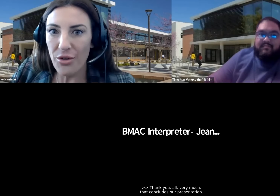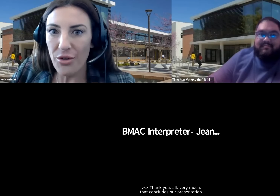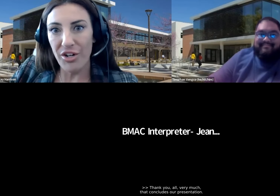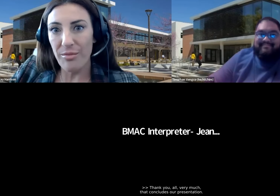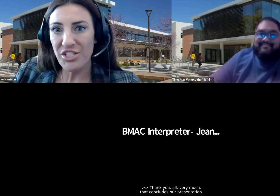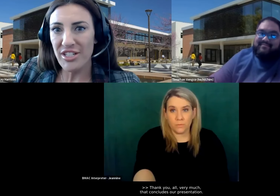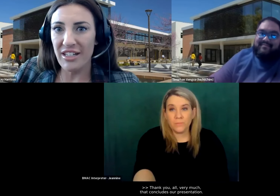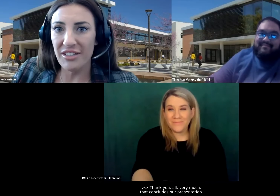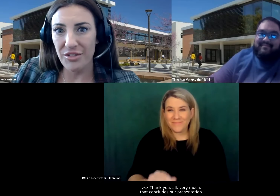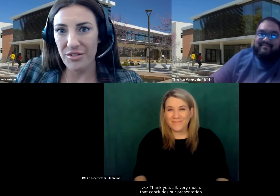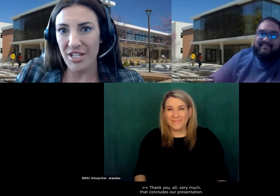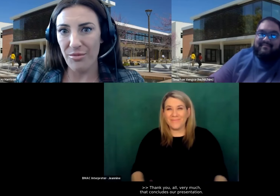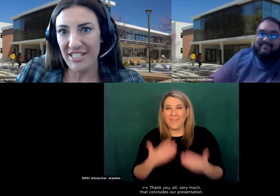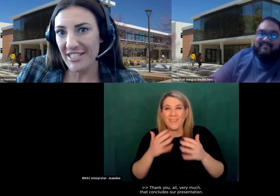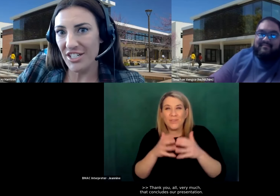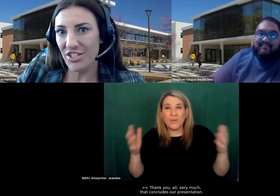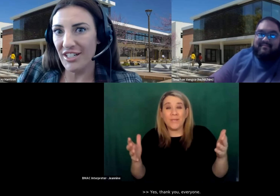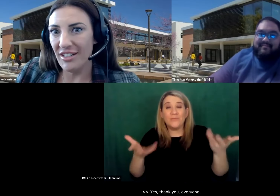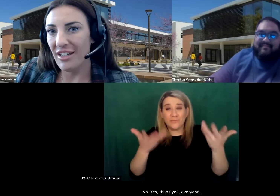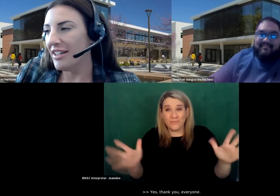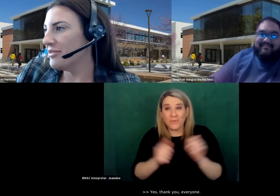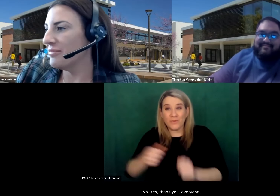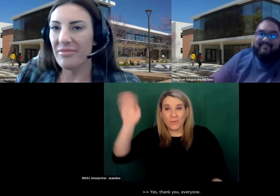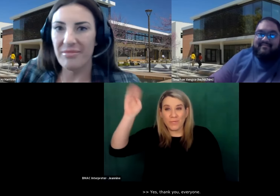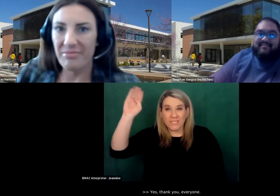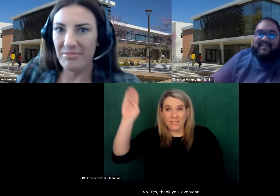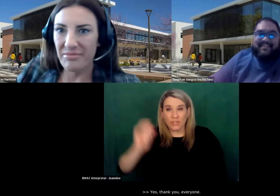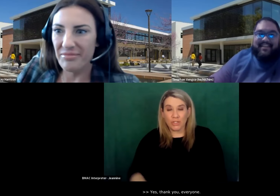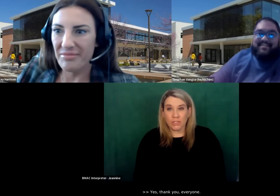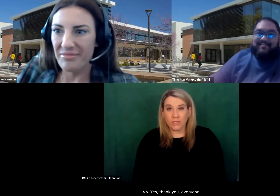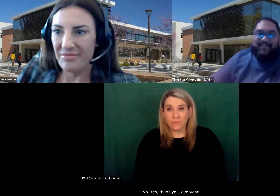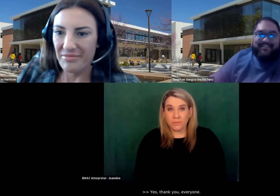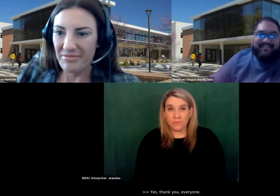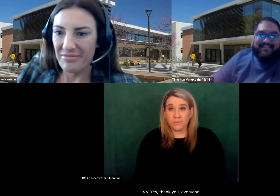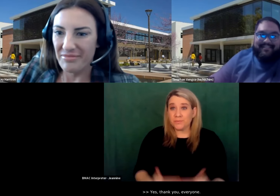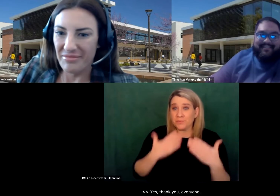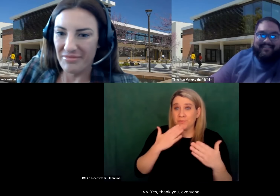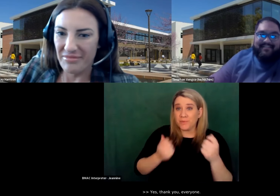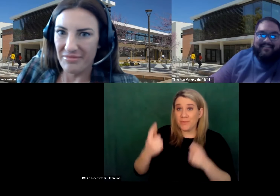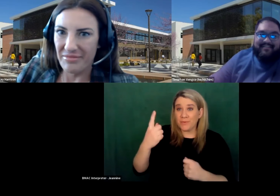Thank you all very much. That concludes our presentation. Yes, thank you, everyone.